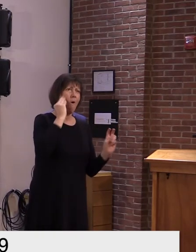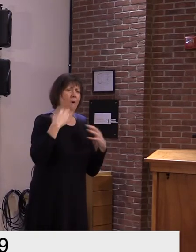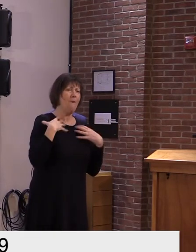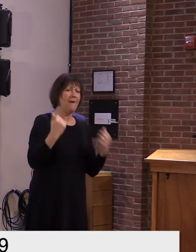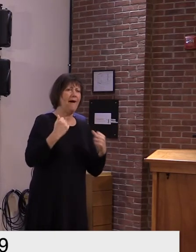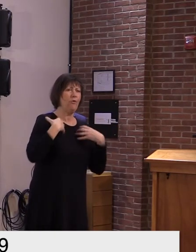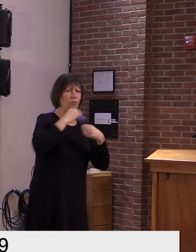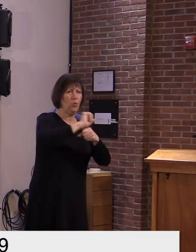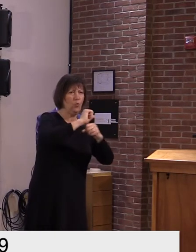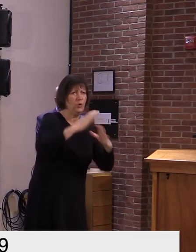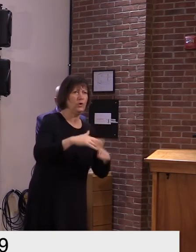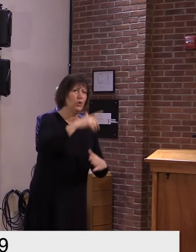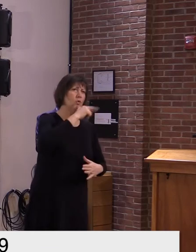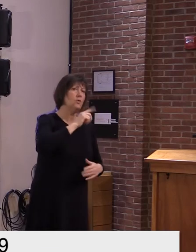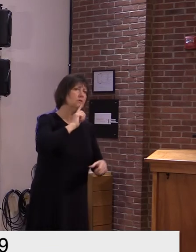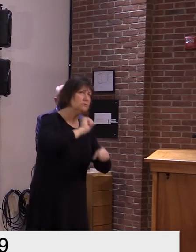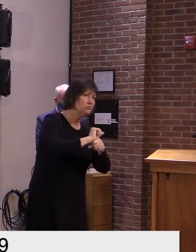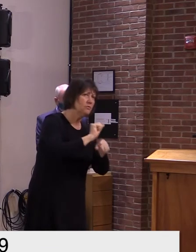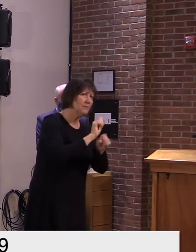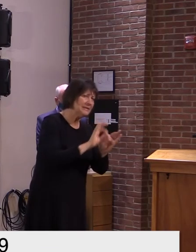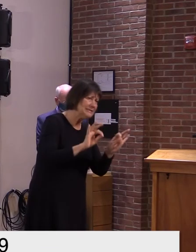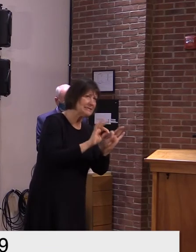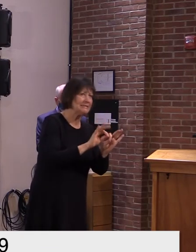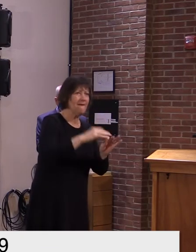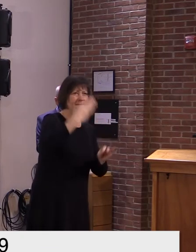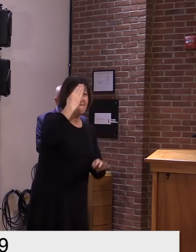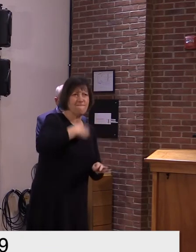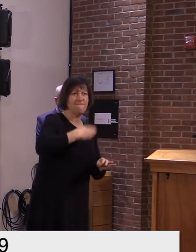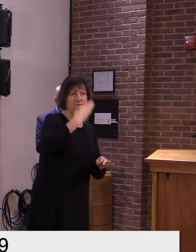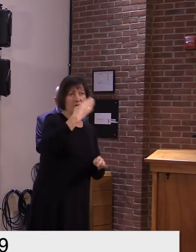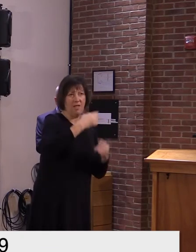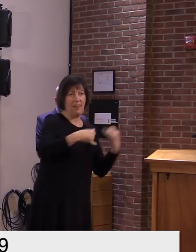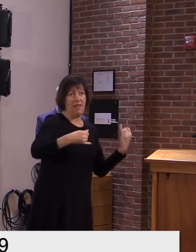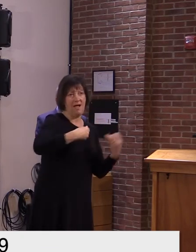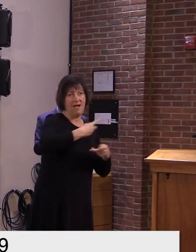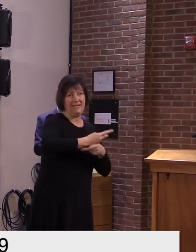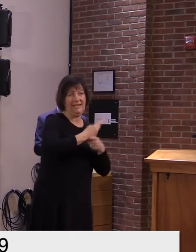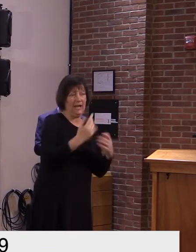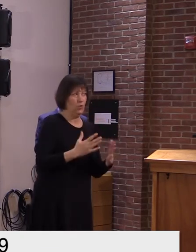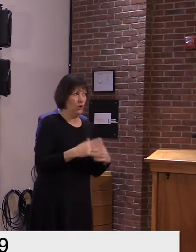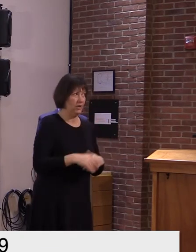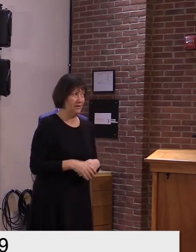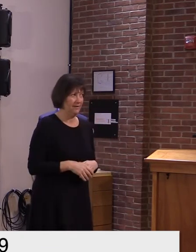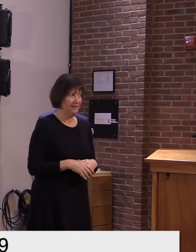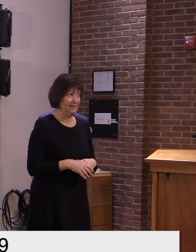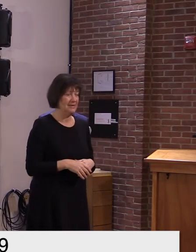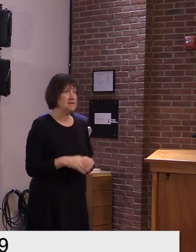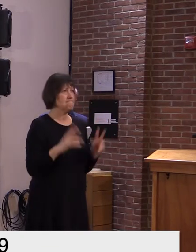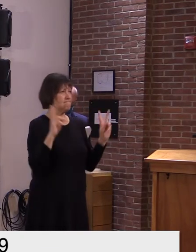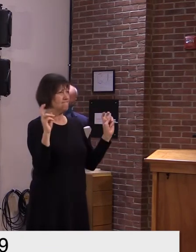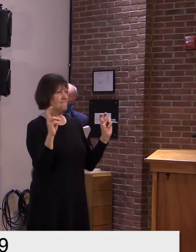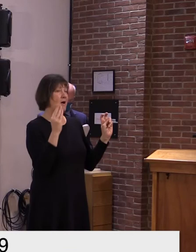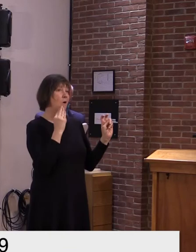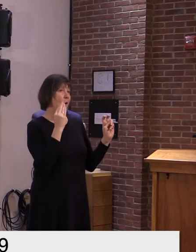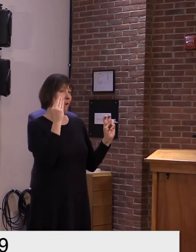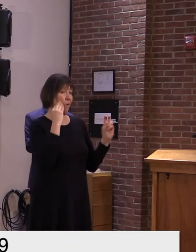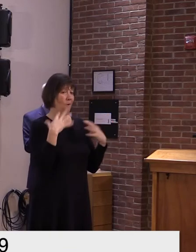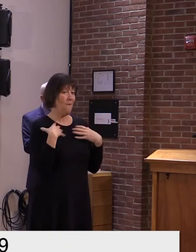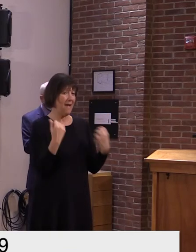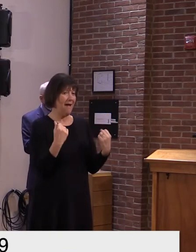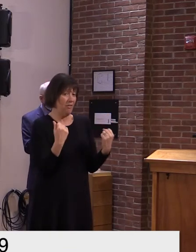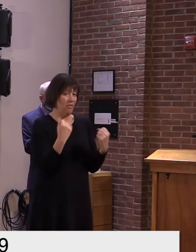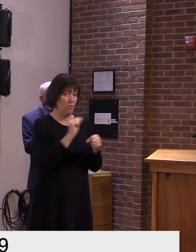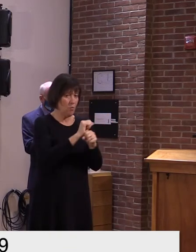I A home health worker does satisfy the criteria for